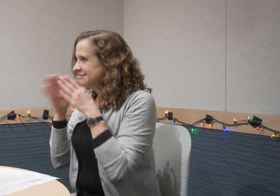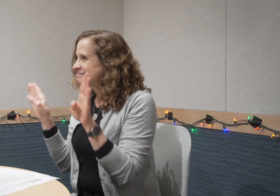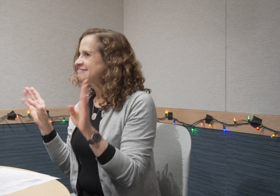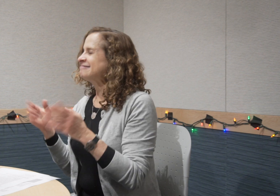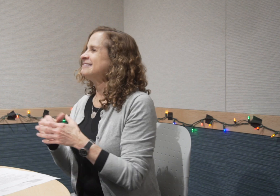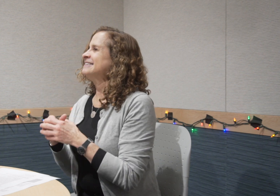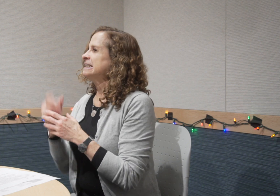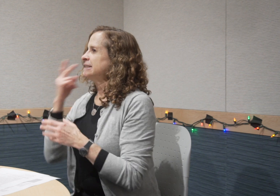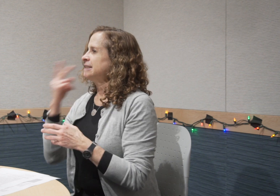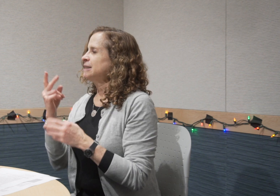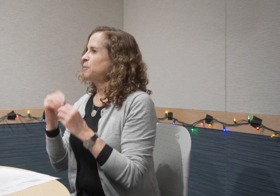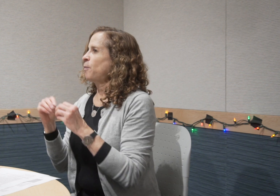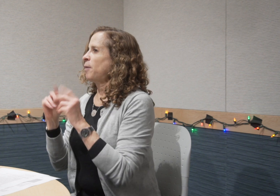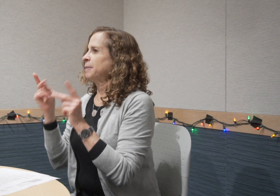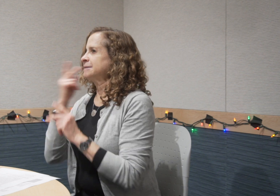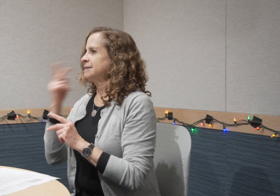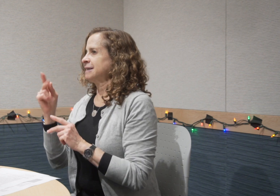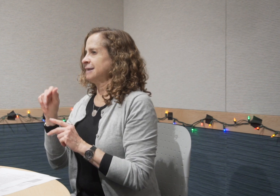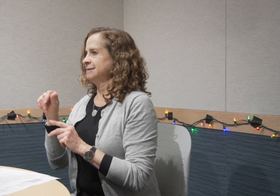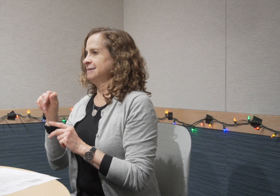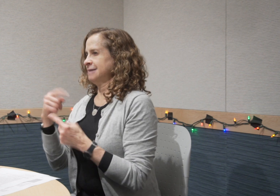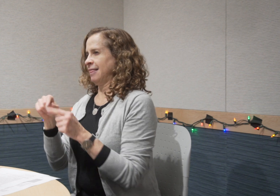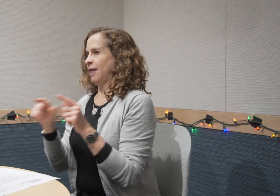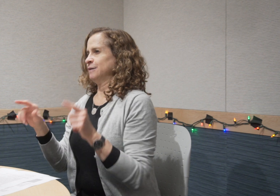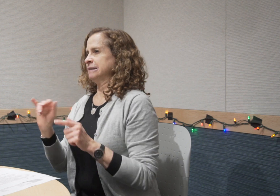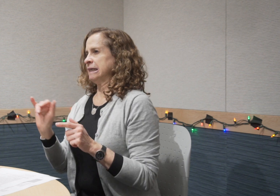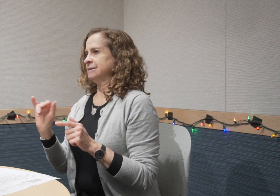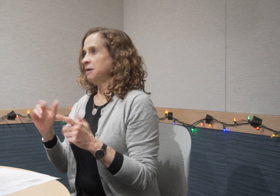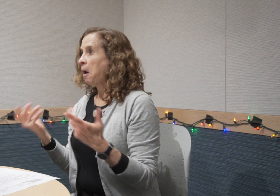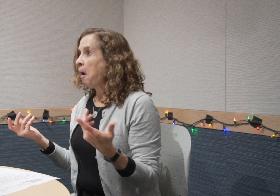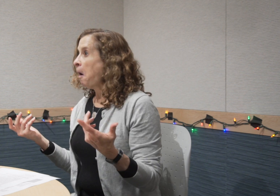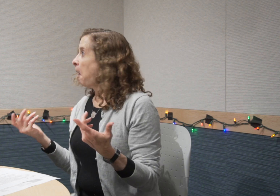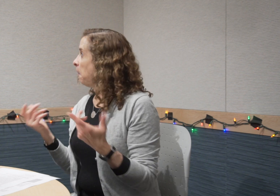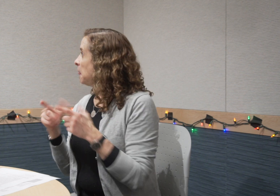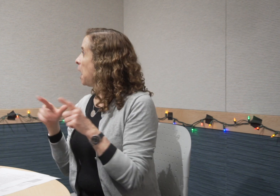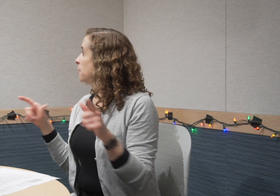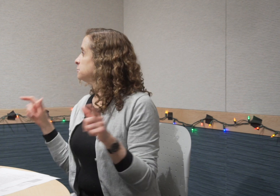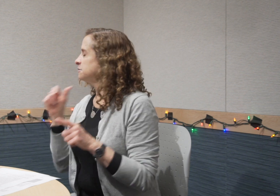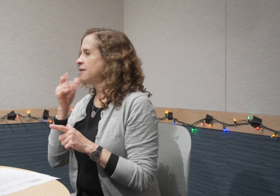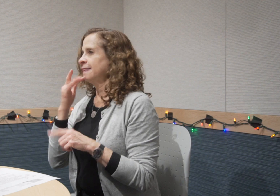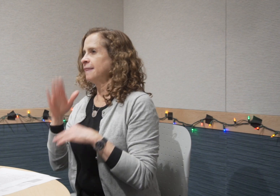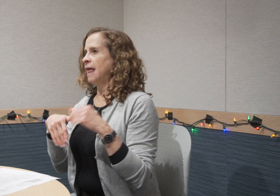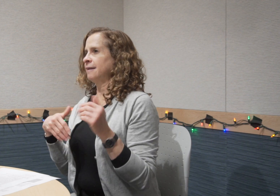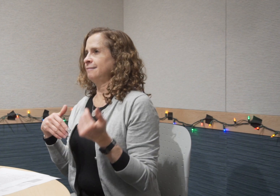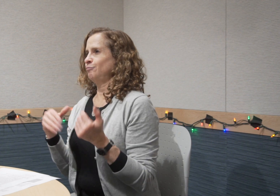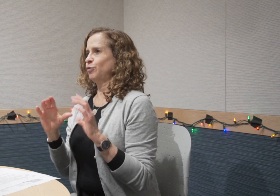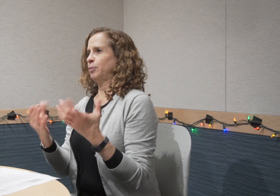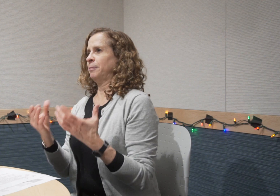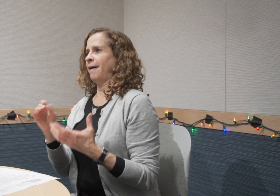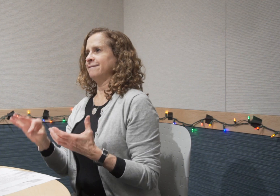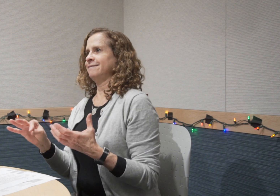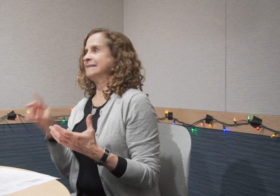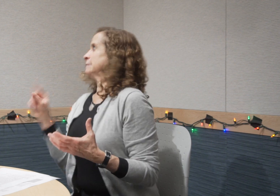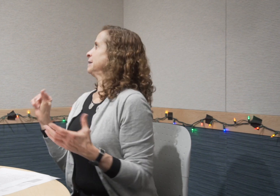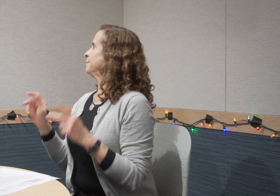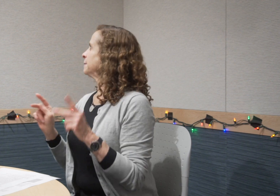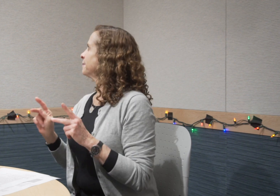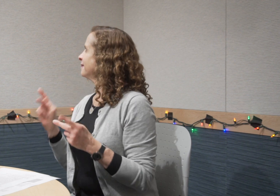People are much more open-minded, and people look at sign language as another legitimate language, not just a group